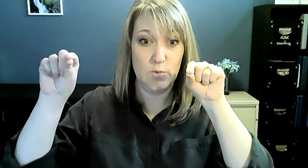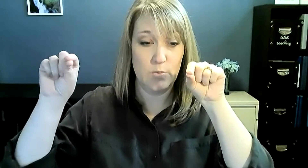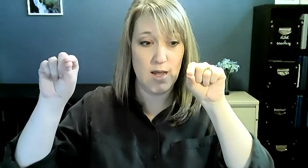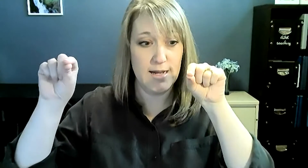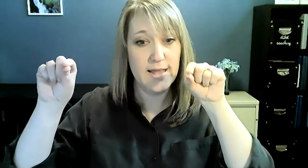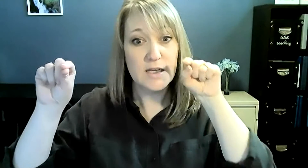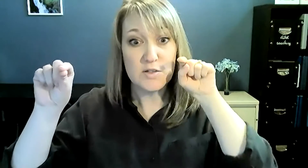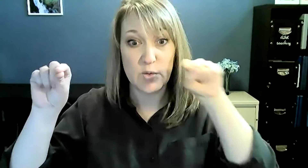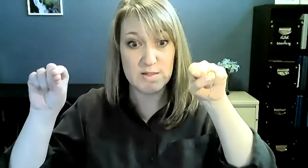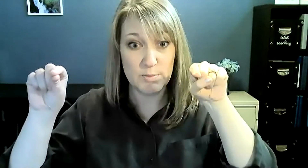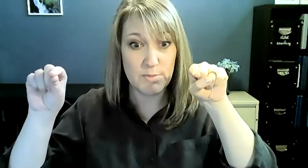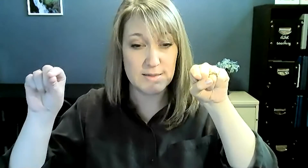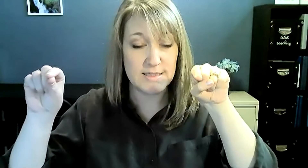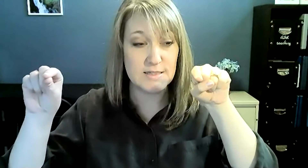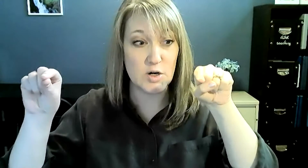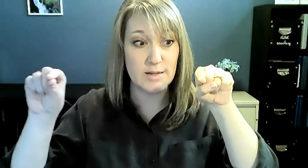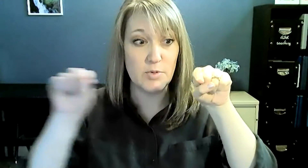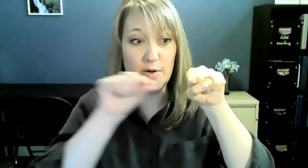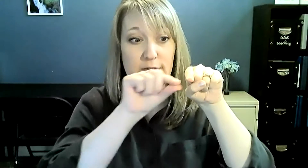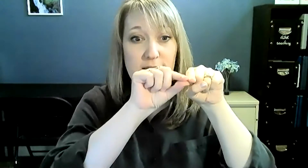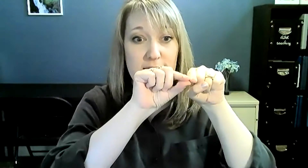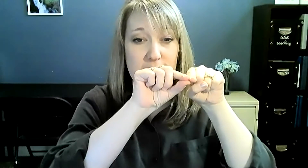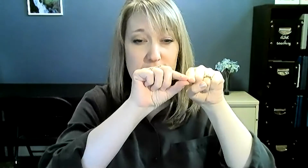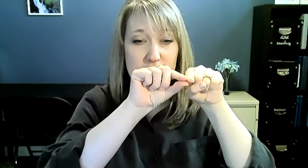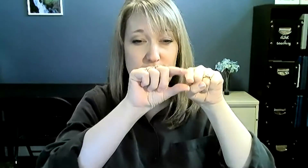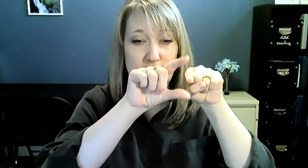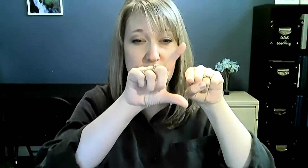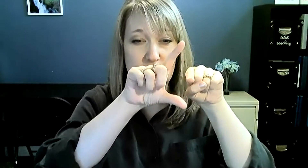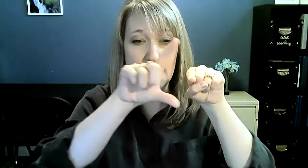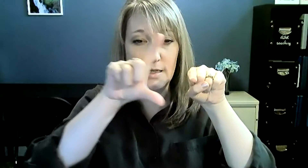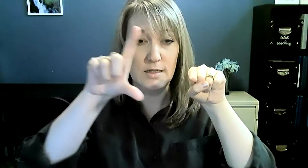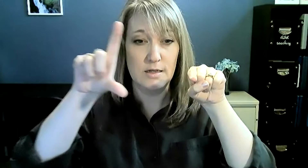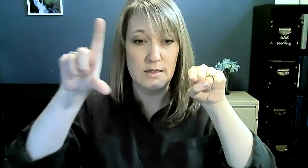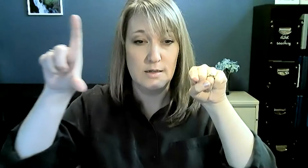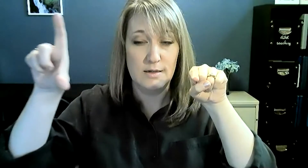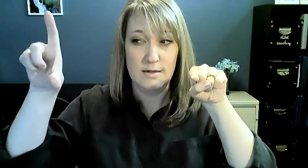one wide end. So this will be my starting point, right? And then